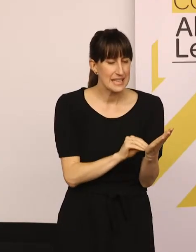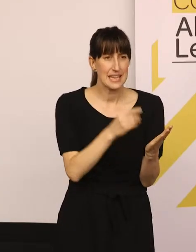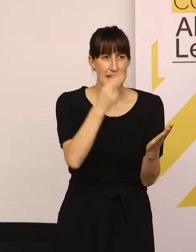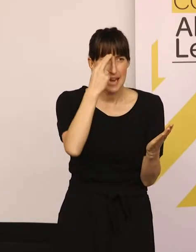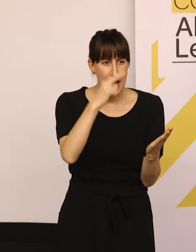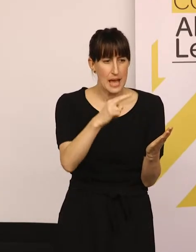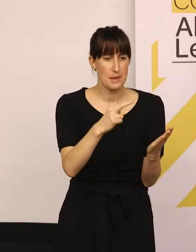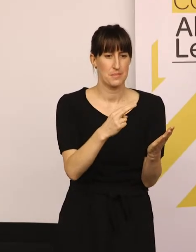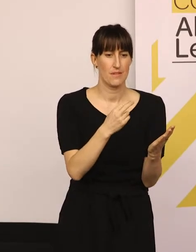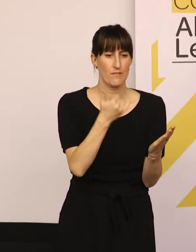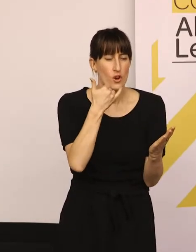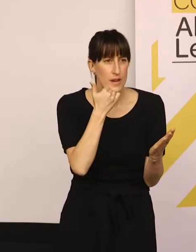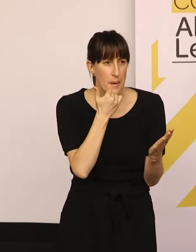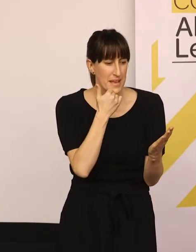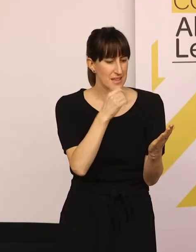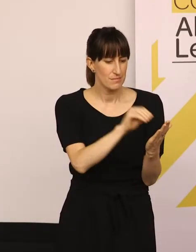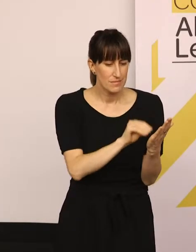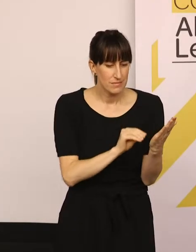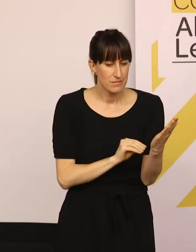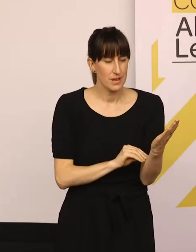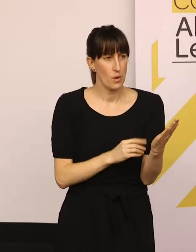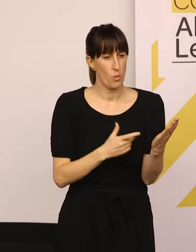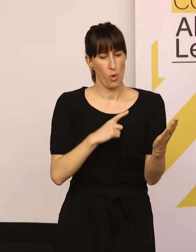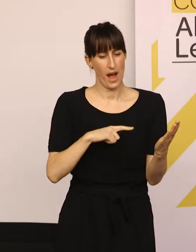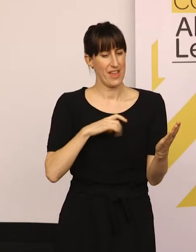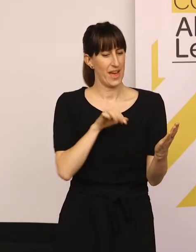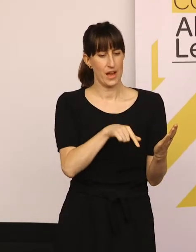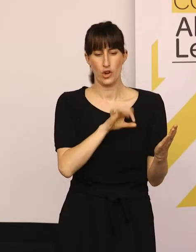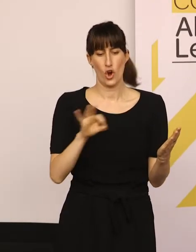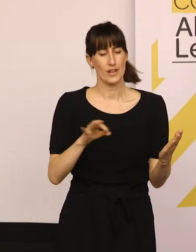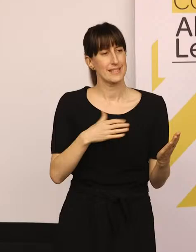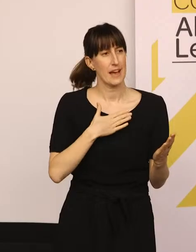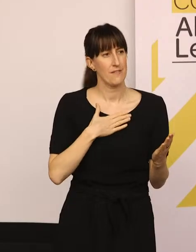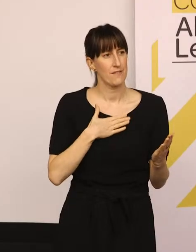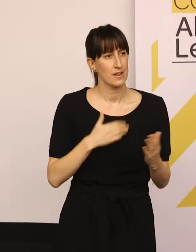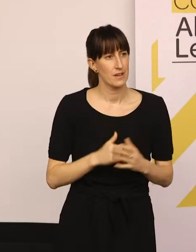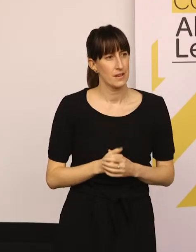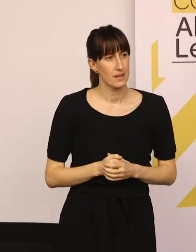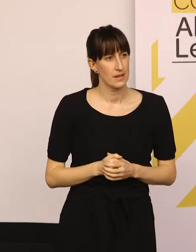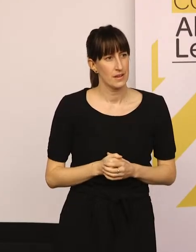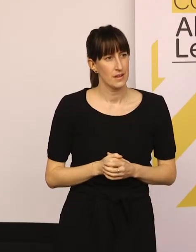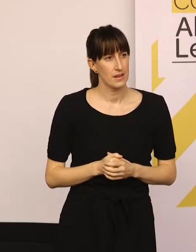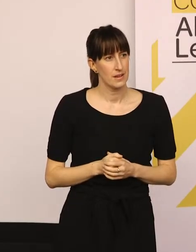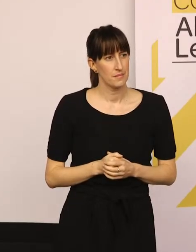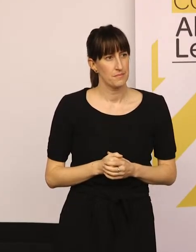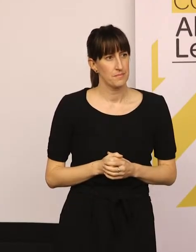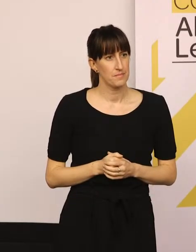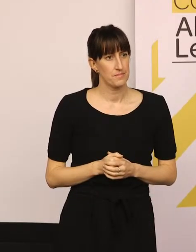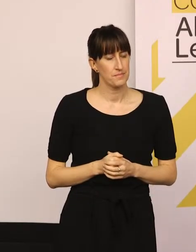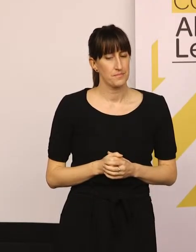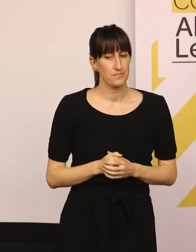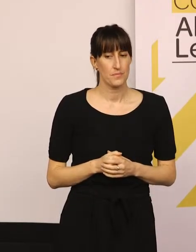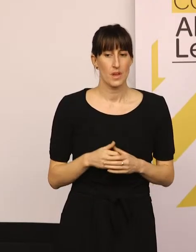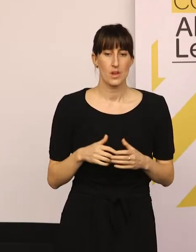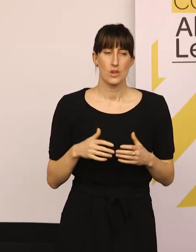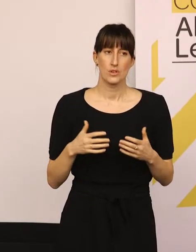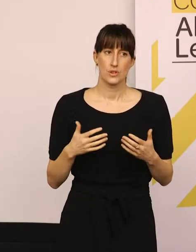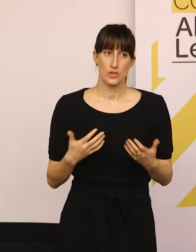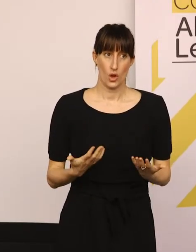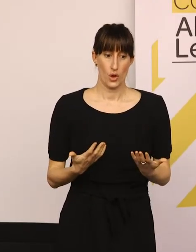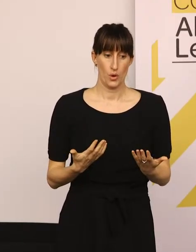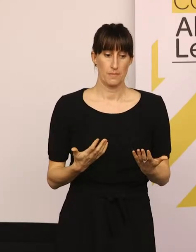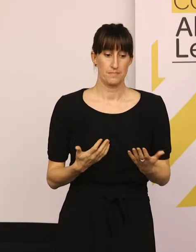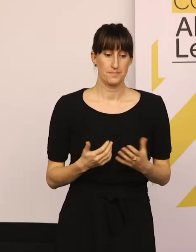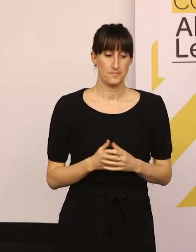mean, what are you seeing when you look at that kind of wider group gathering? So the distinction here